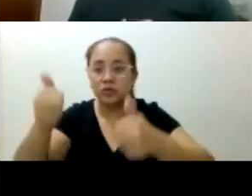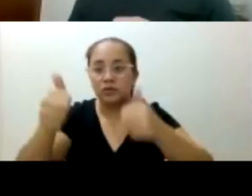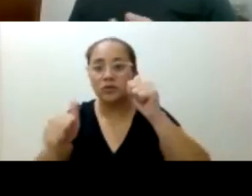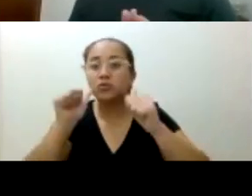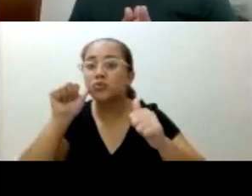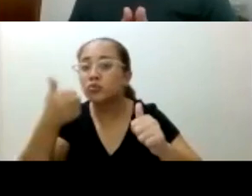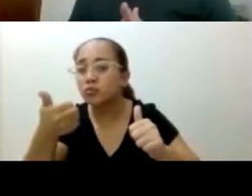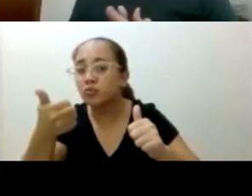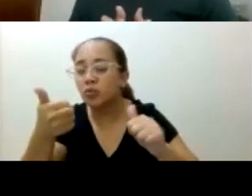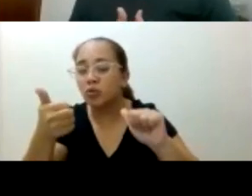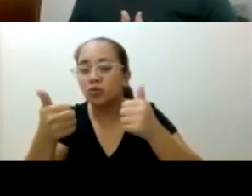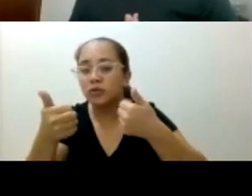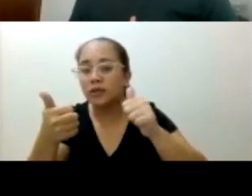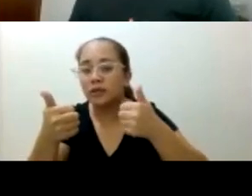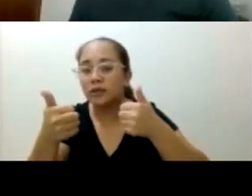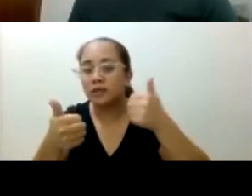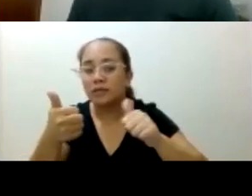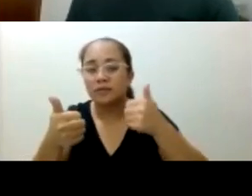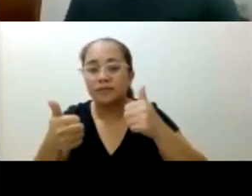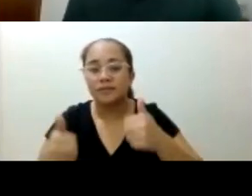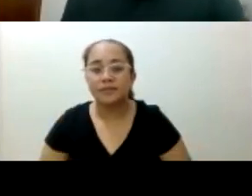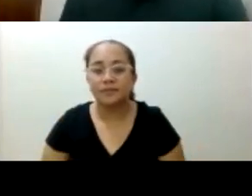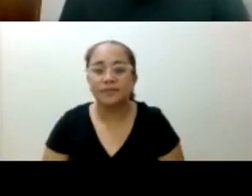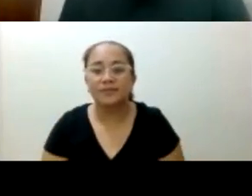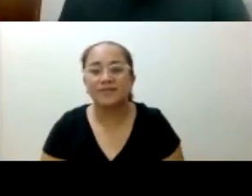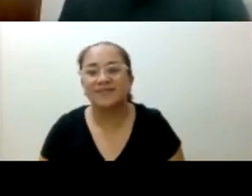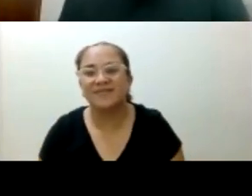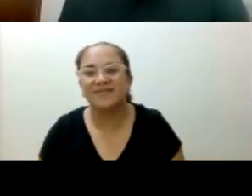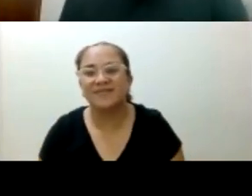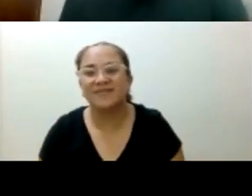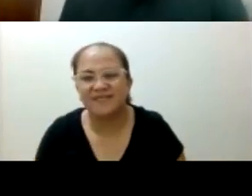I see answers A, B,